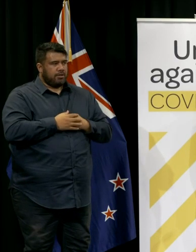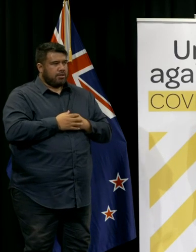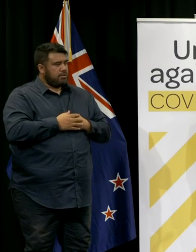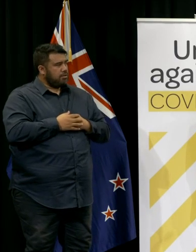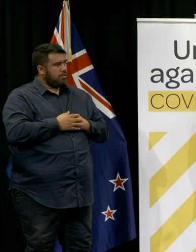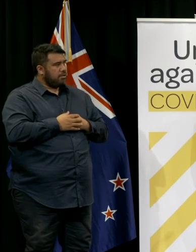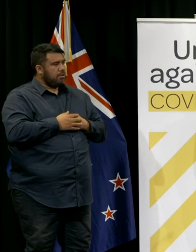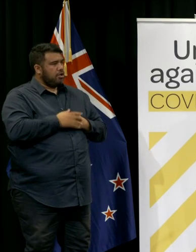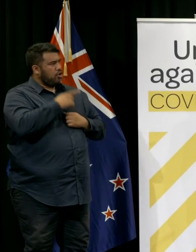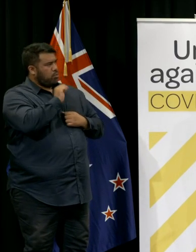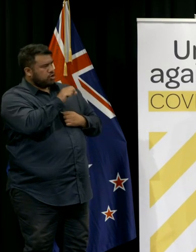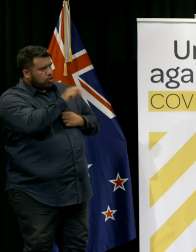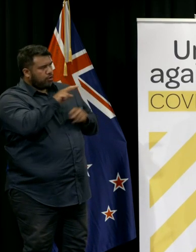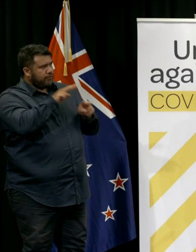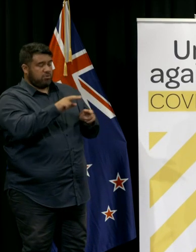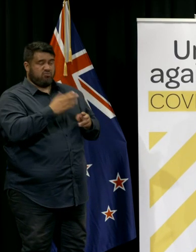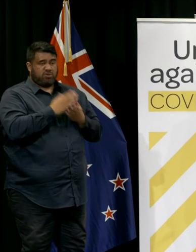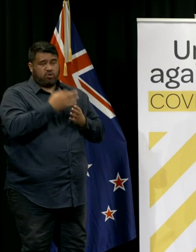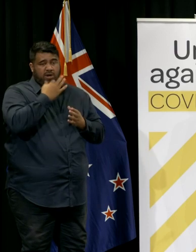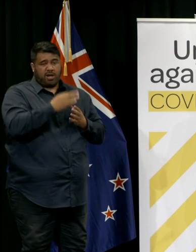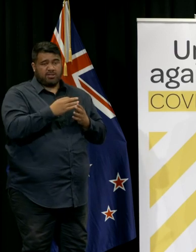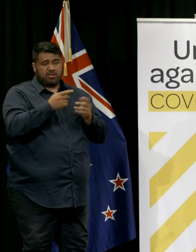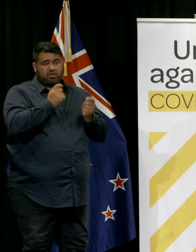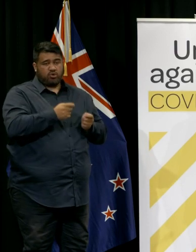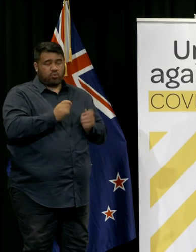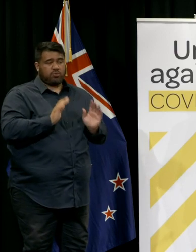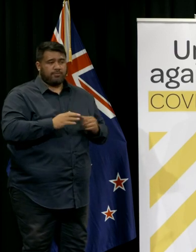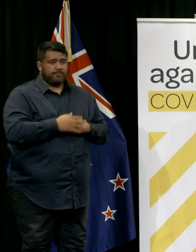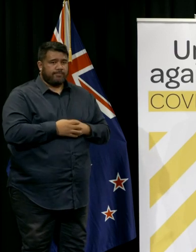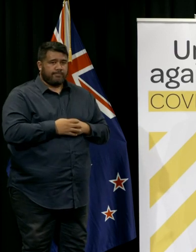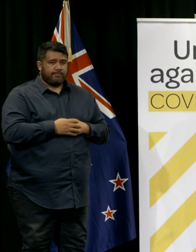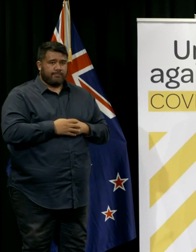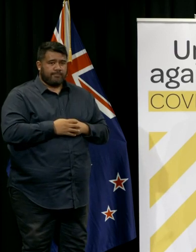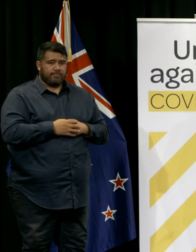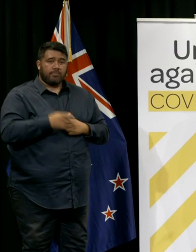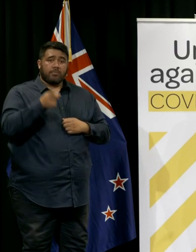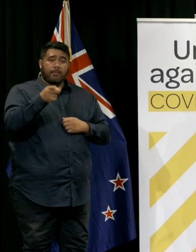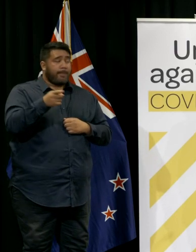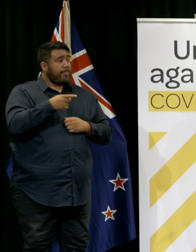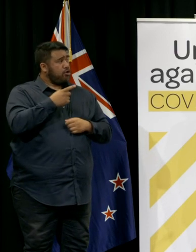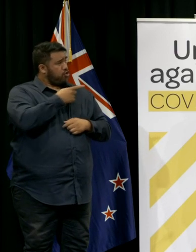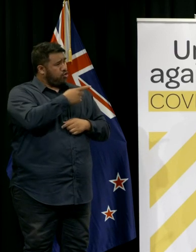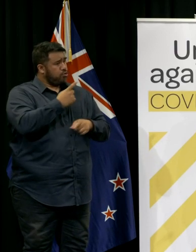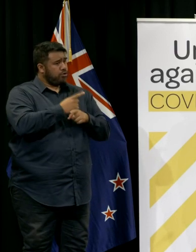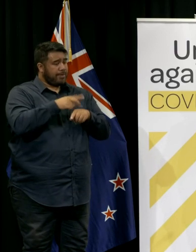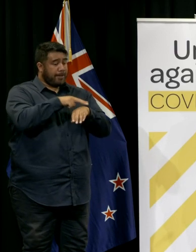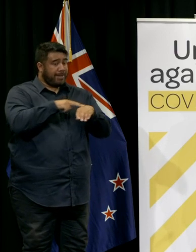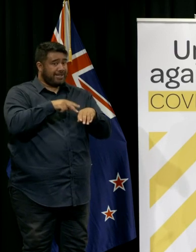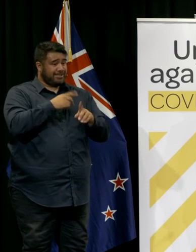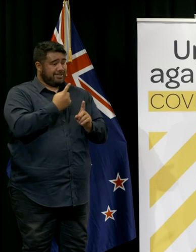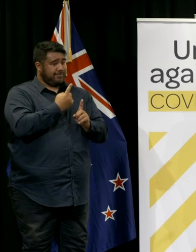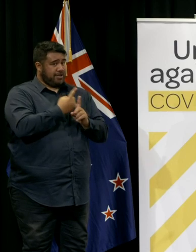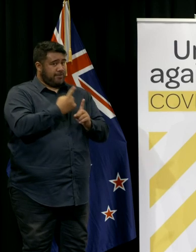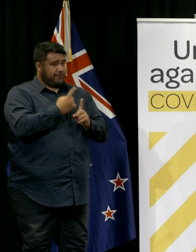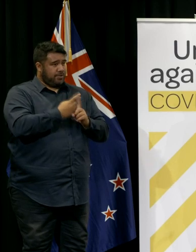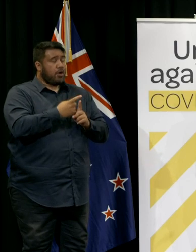it? That's a matter for the judiciary. Can you outline the extra steps that you said? Can you outline the extra steps that you said the police would take